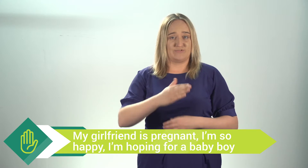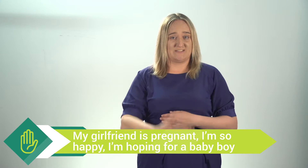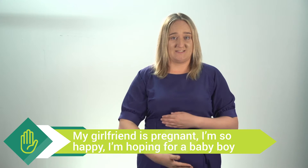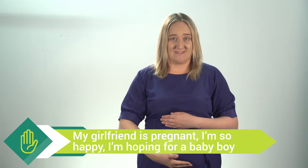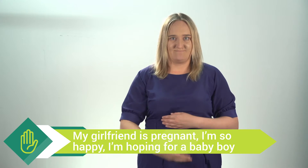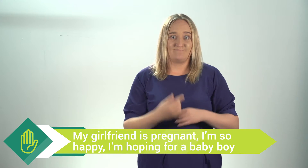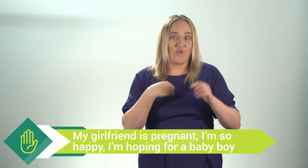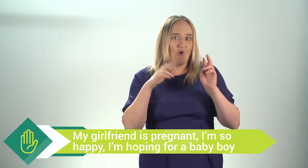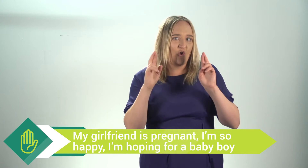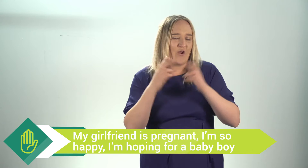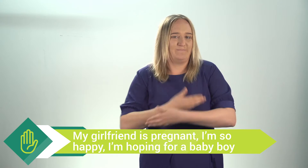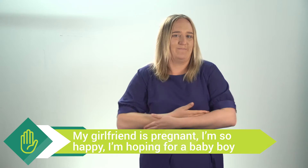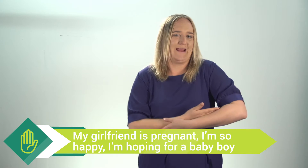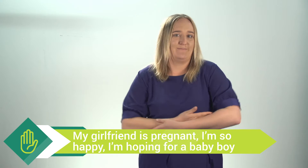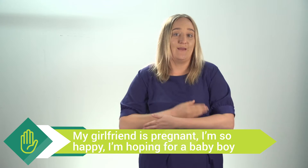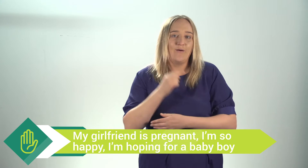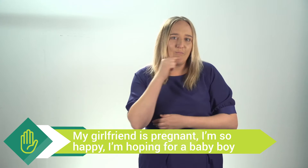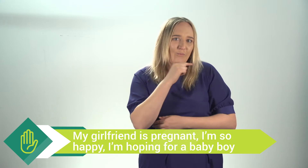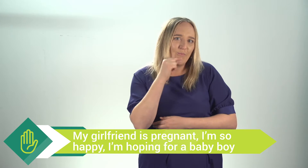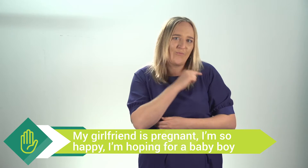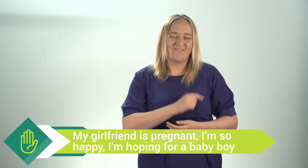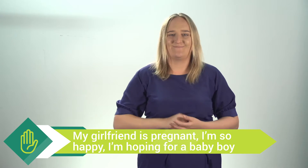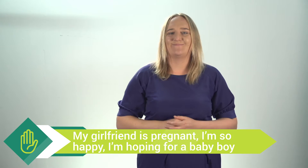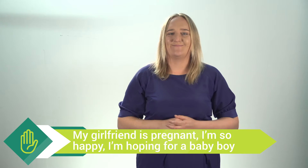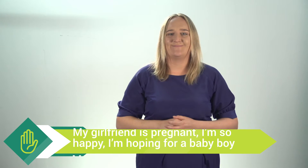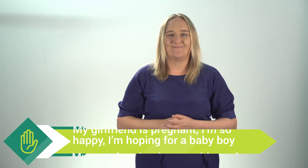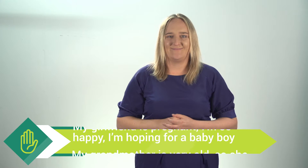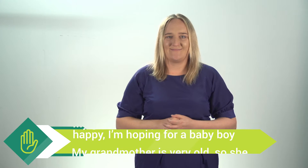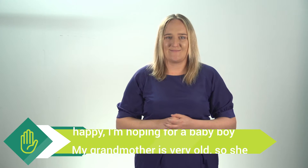My girlfriend, she's pregnant. I'm so happy. I'm hoping for a baby boy.